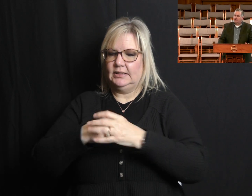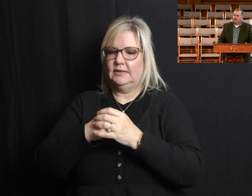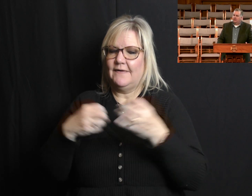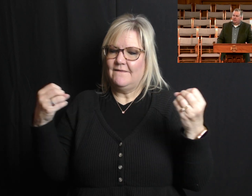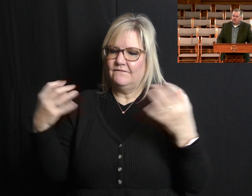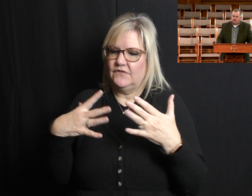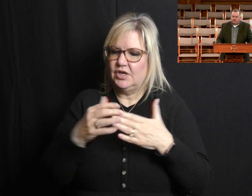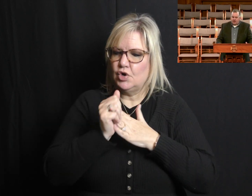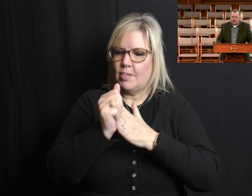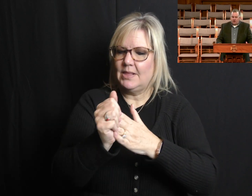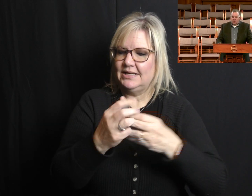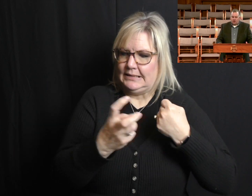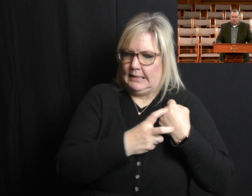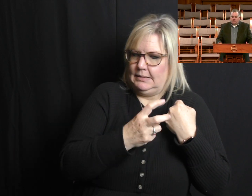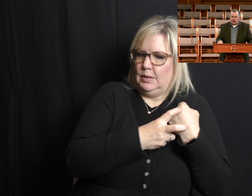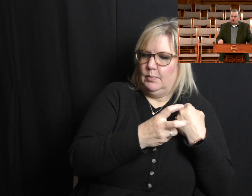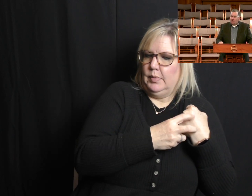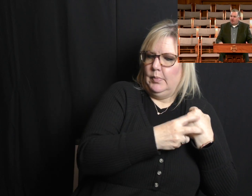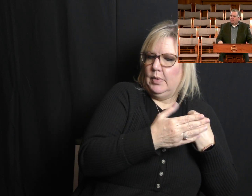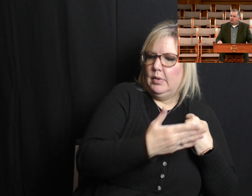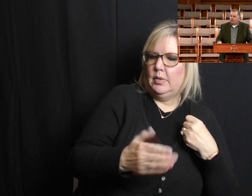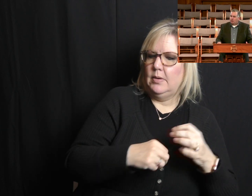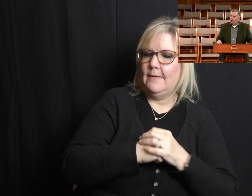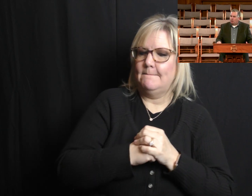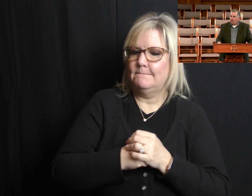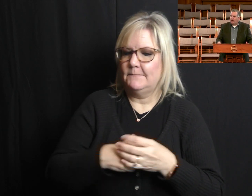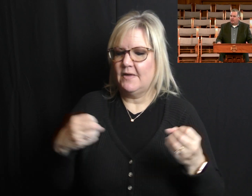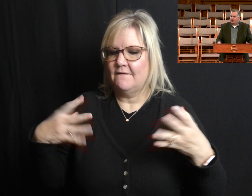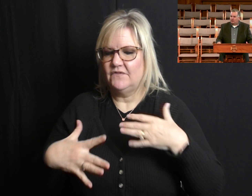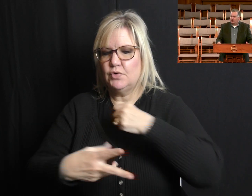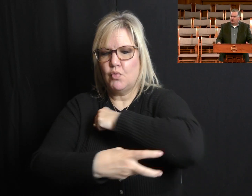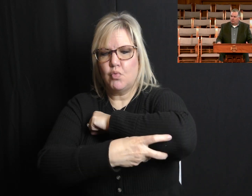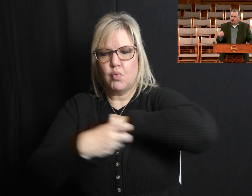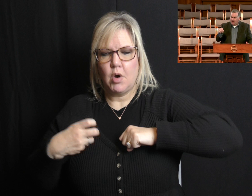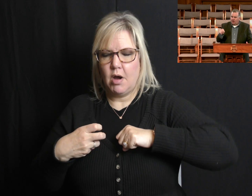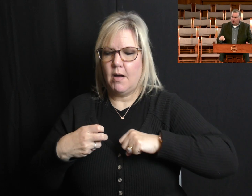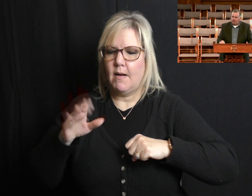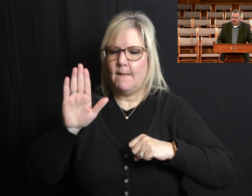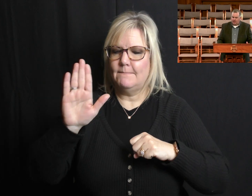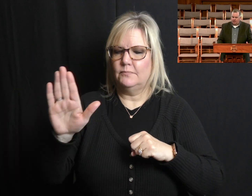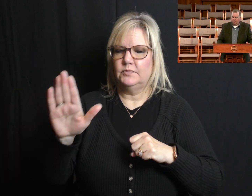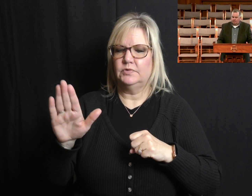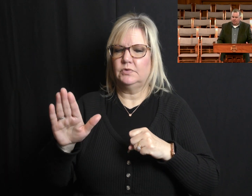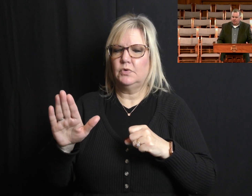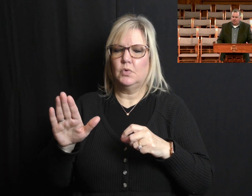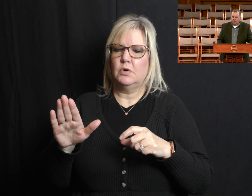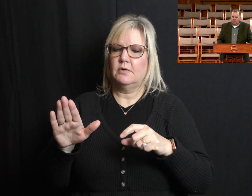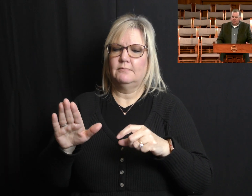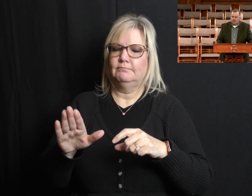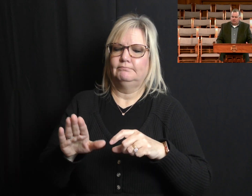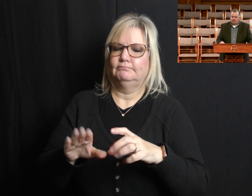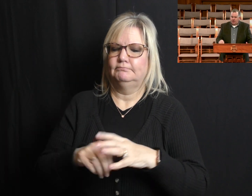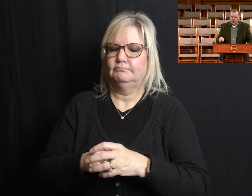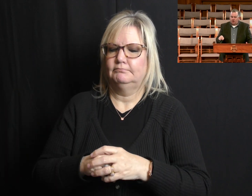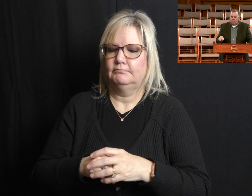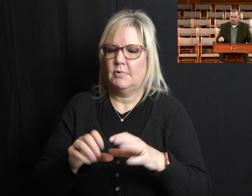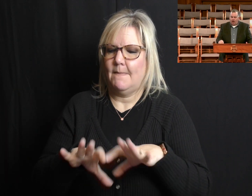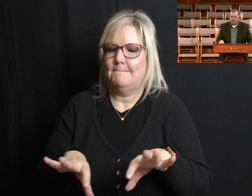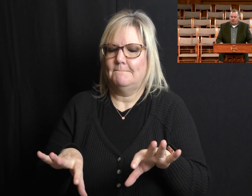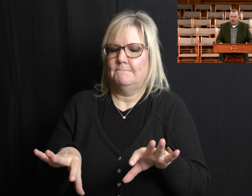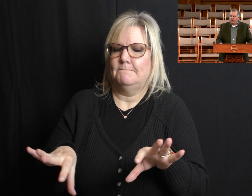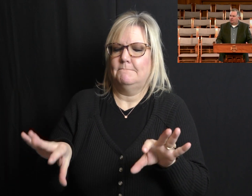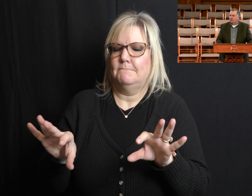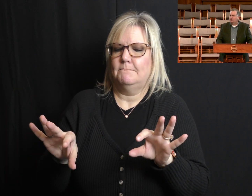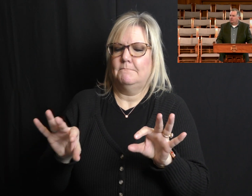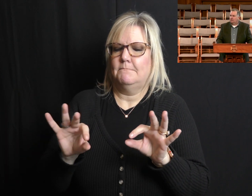pride. Fear puts our treasures in the wrong place. One final quick thing. Fear